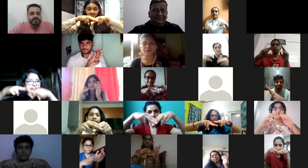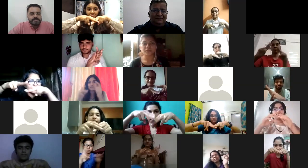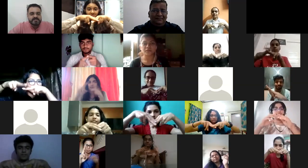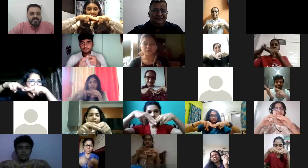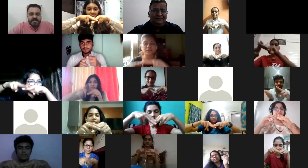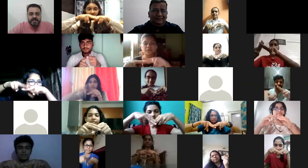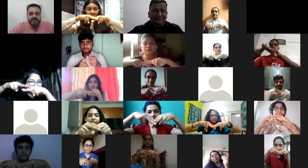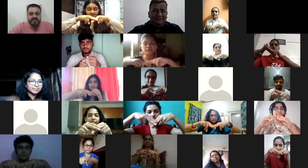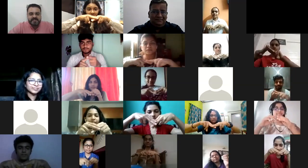Saturday,